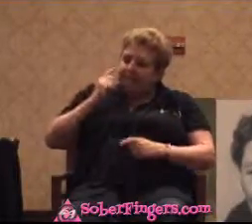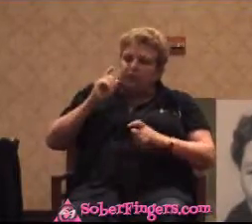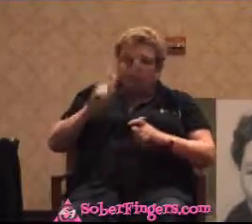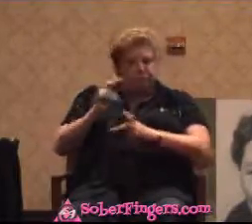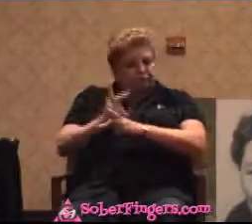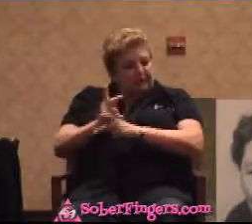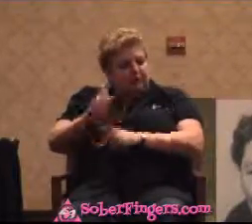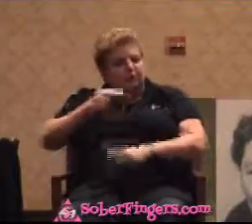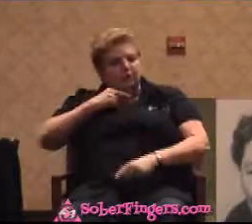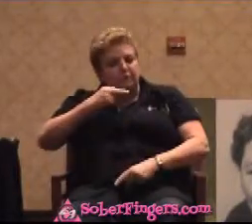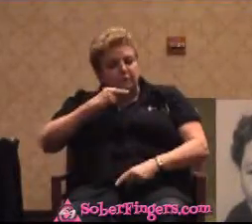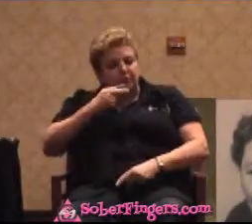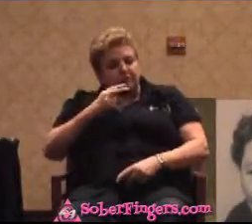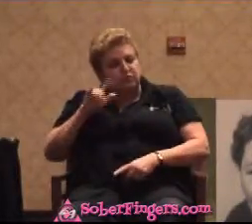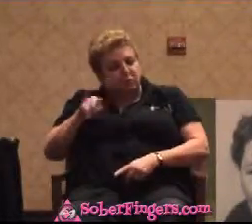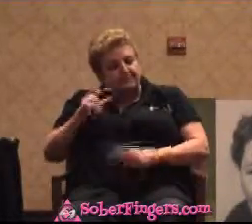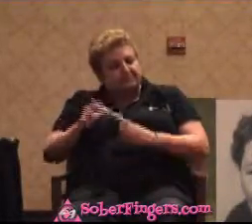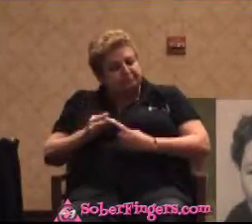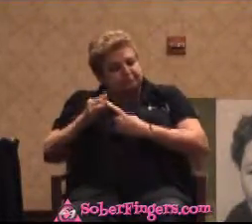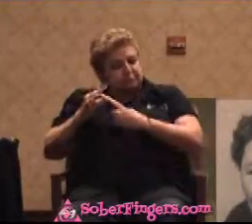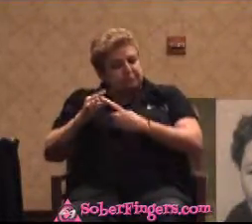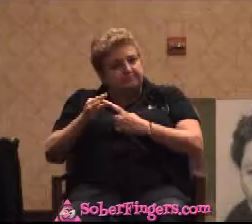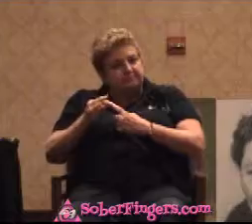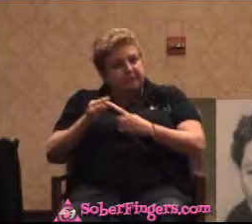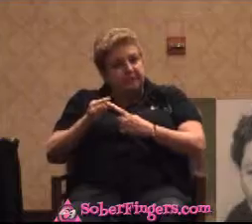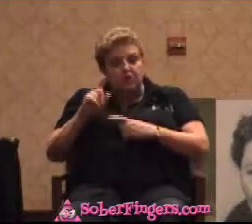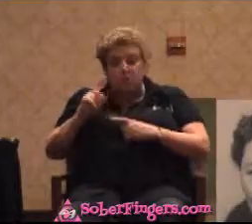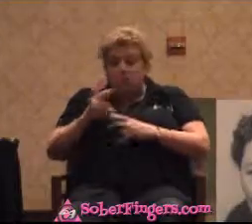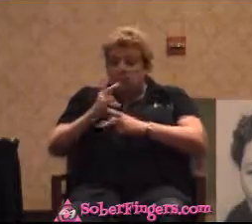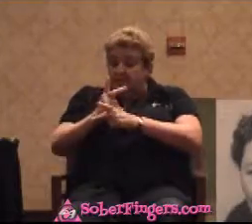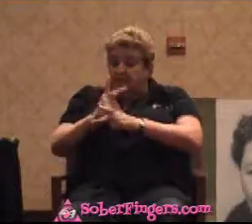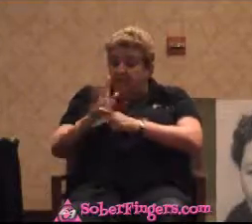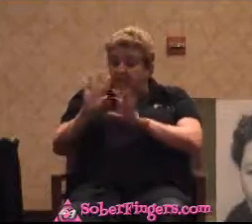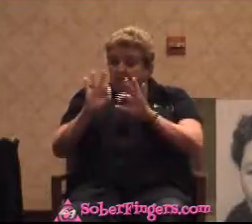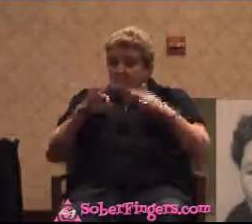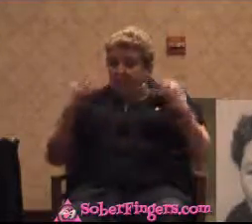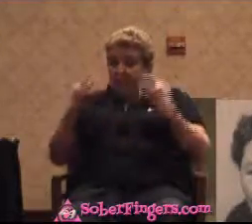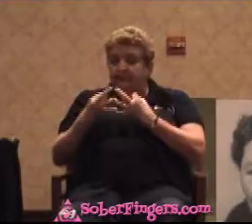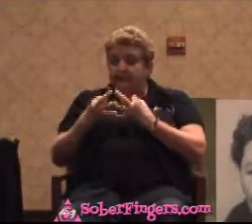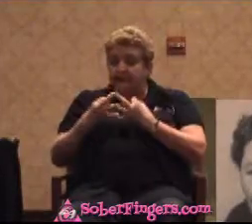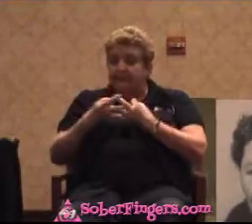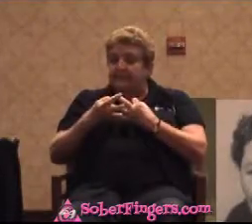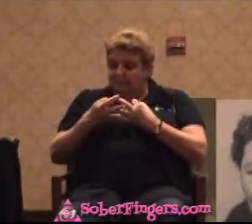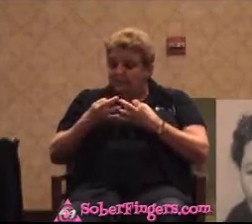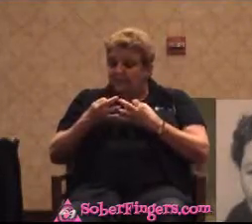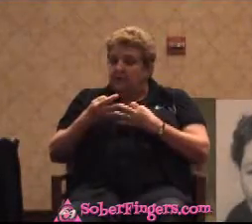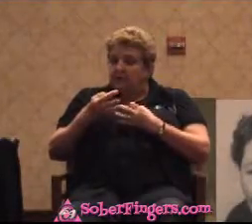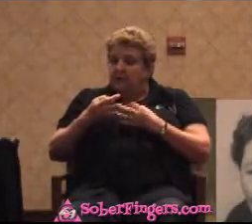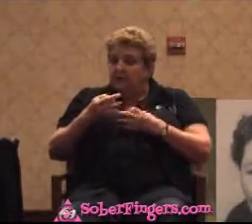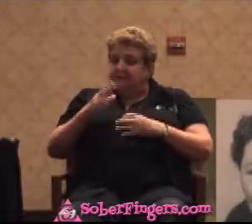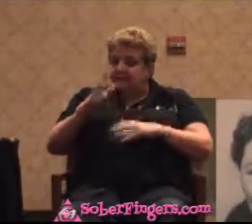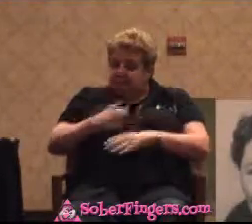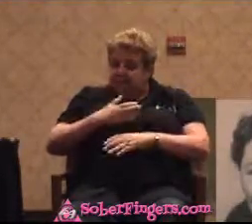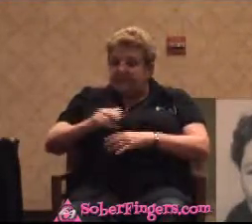voice, that I was to take care of my entire family so that nobody had to work. And I remember getting on my big wheel and